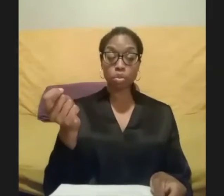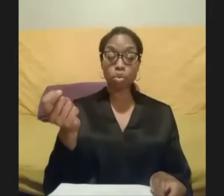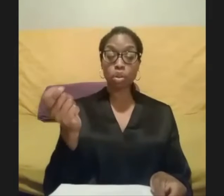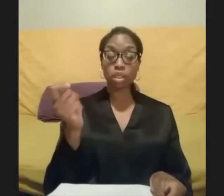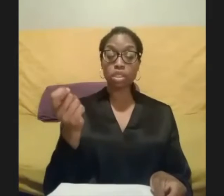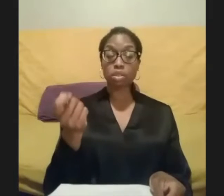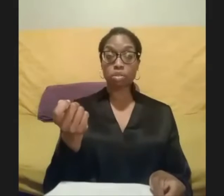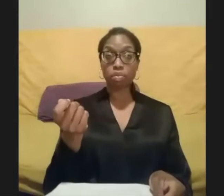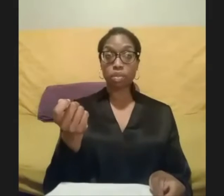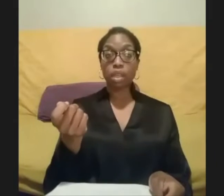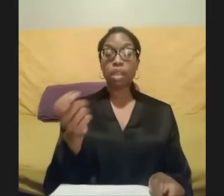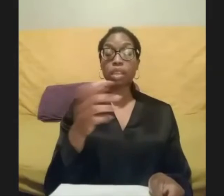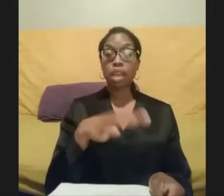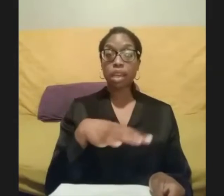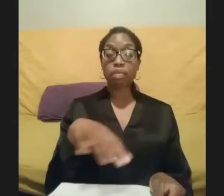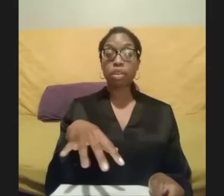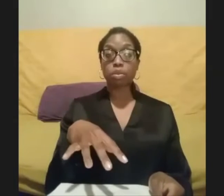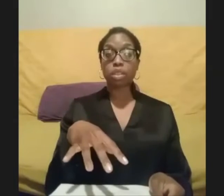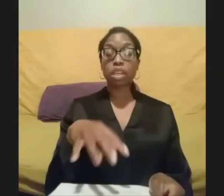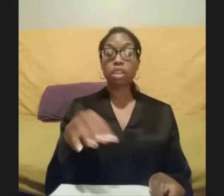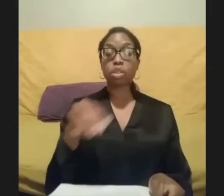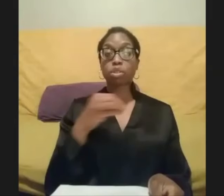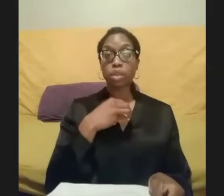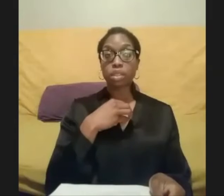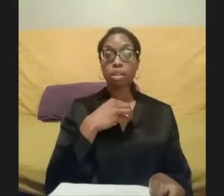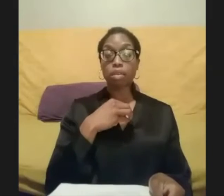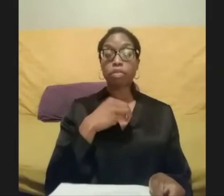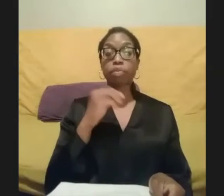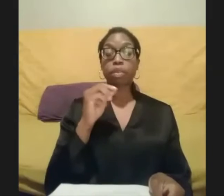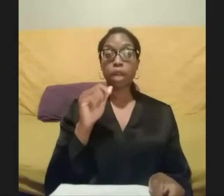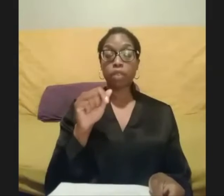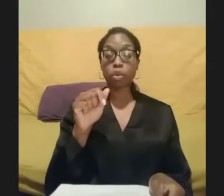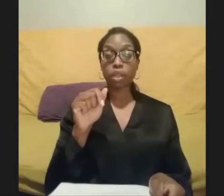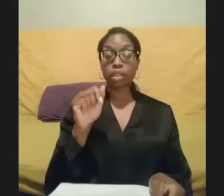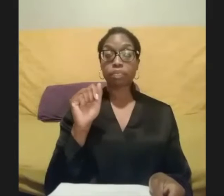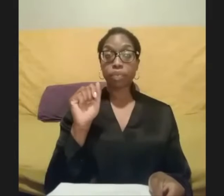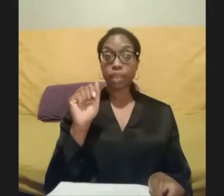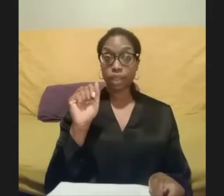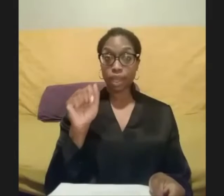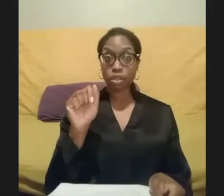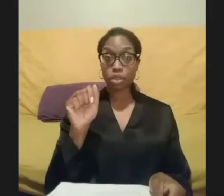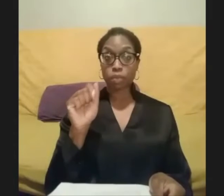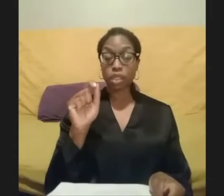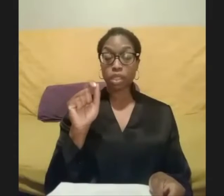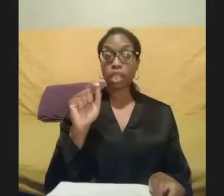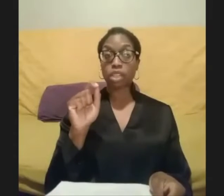or Lynch syndrome. Any of those can increase your risk of pelvic organ cancers, particularly related to